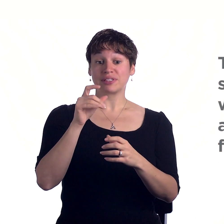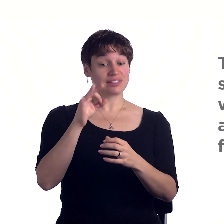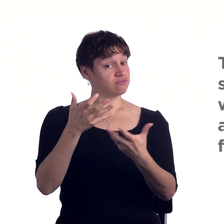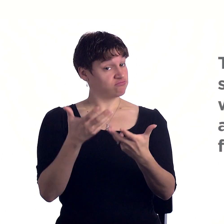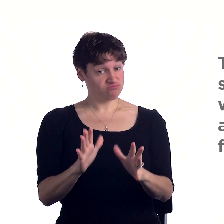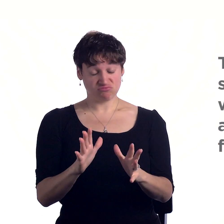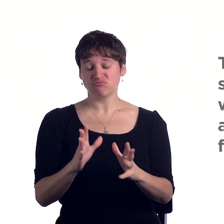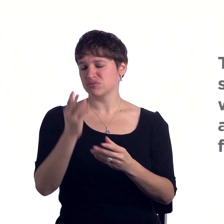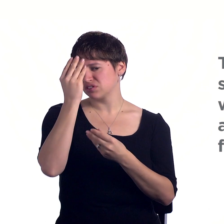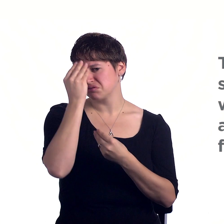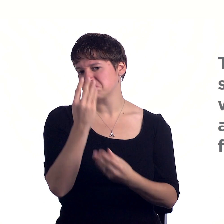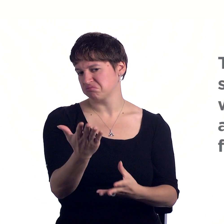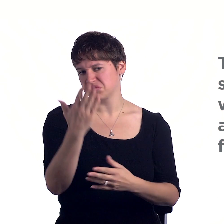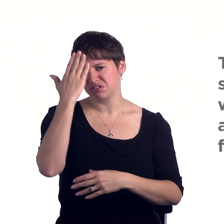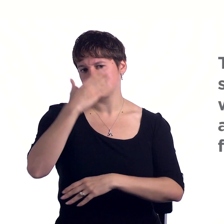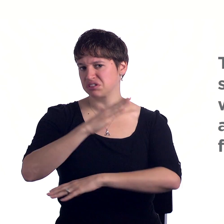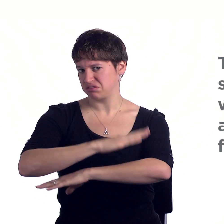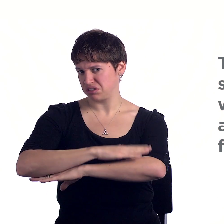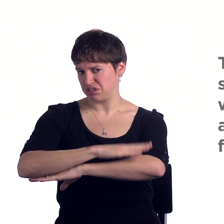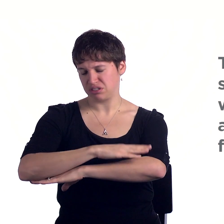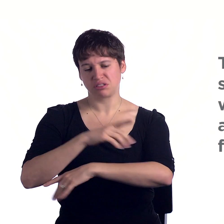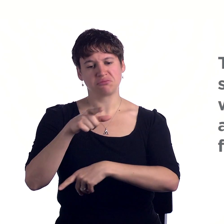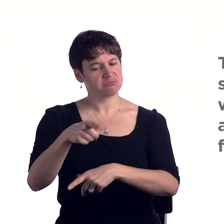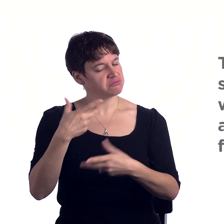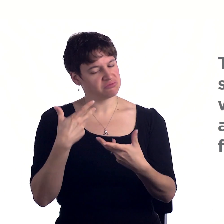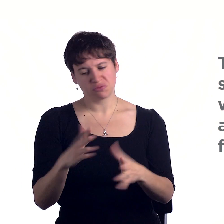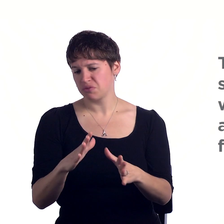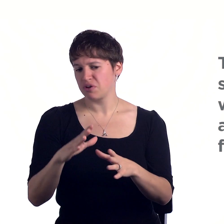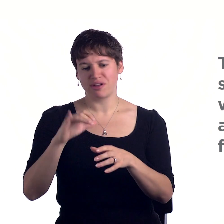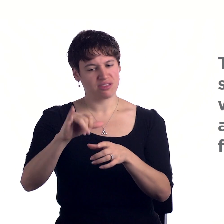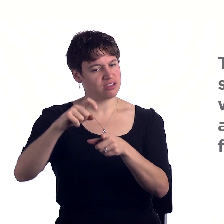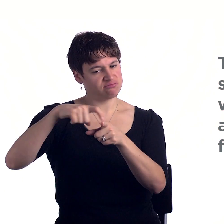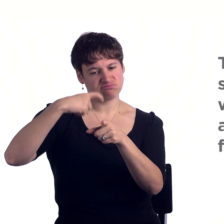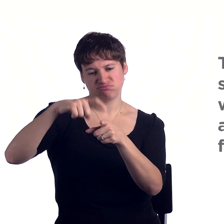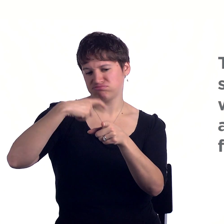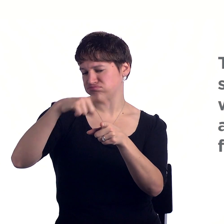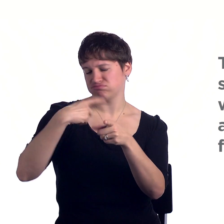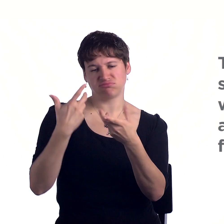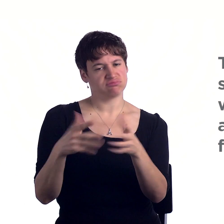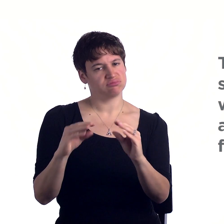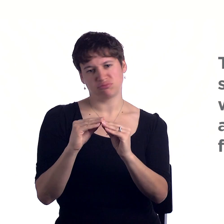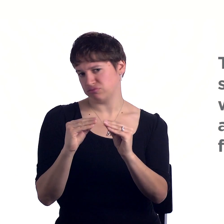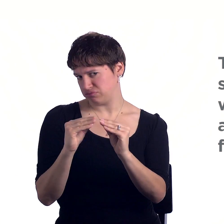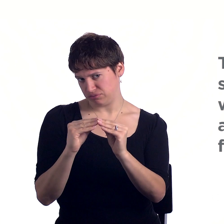Tell the front desk staff if you do not want to get automated messages from AudioCare.